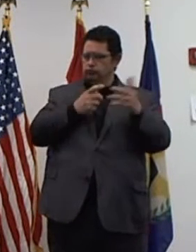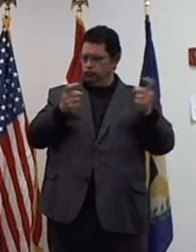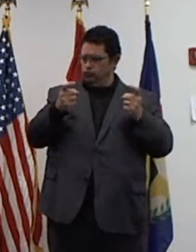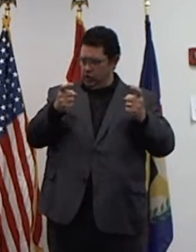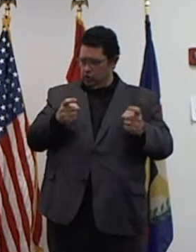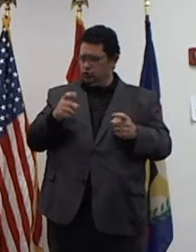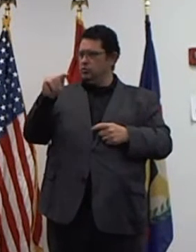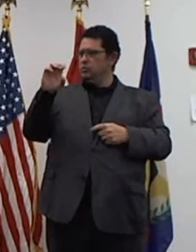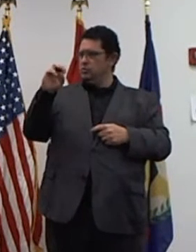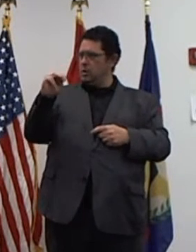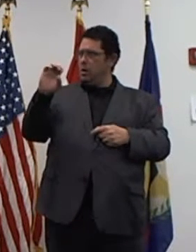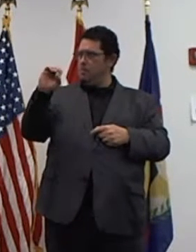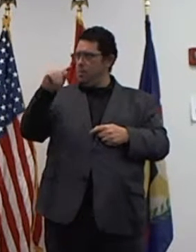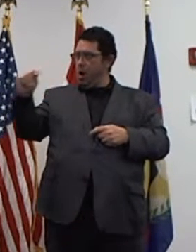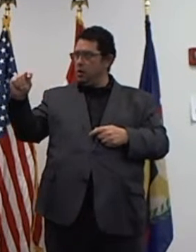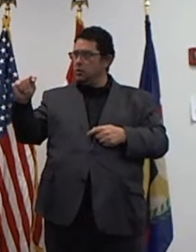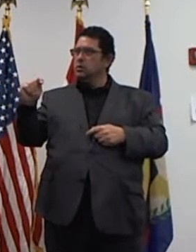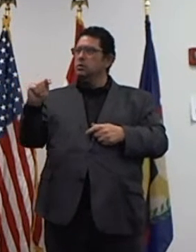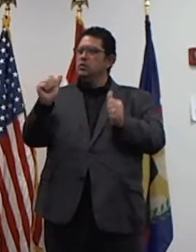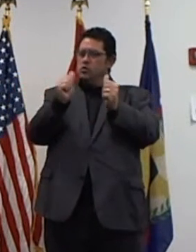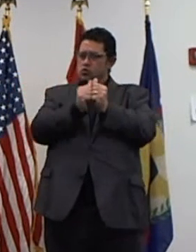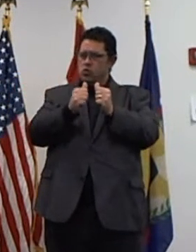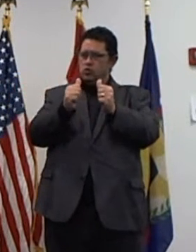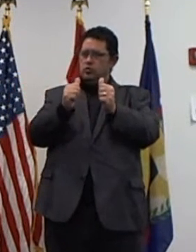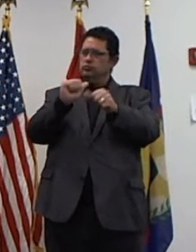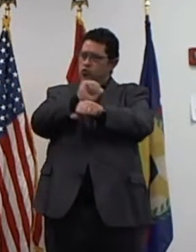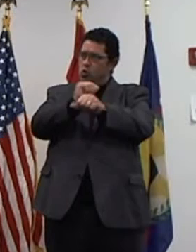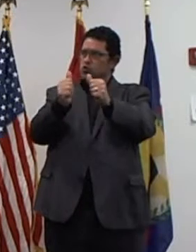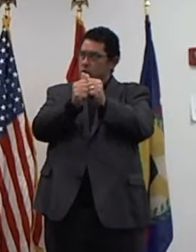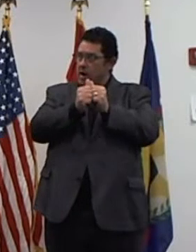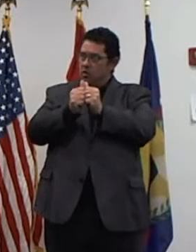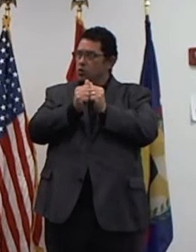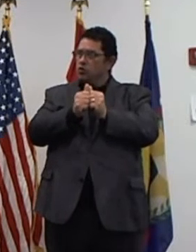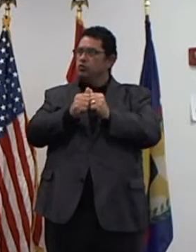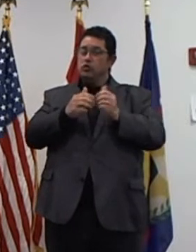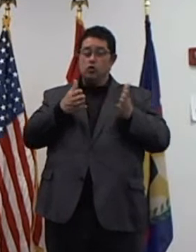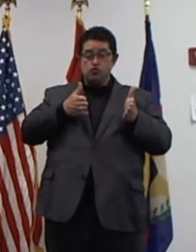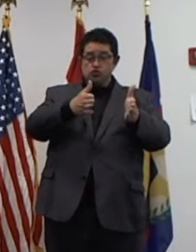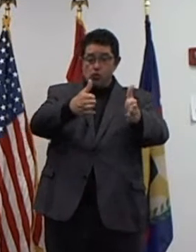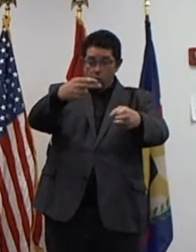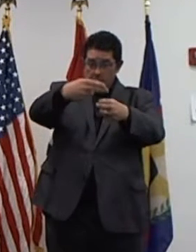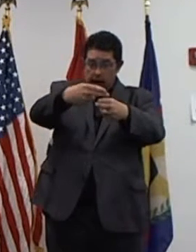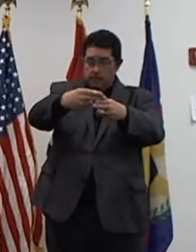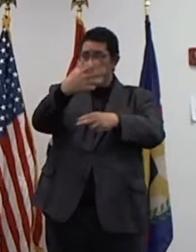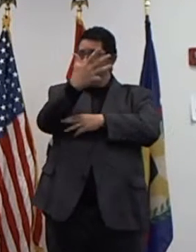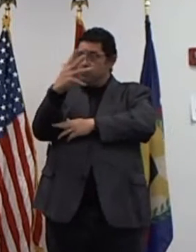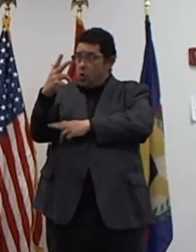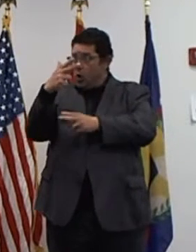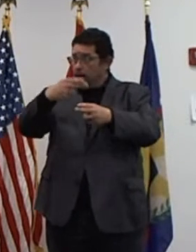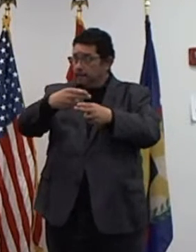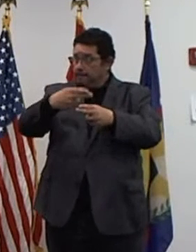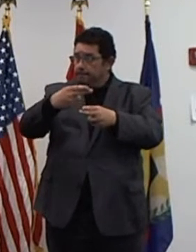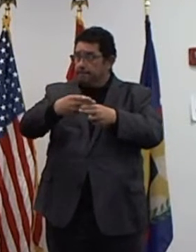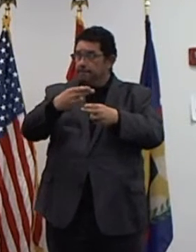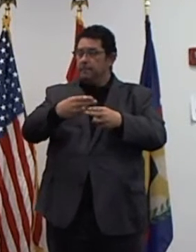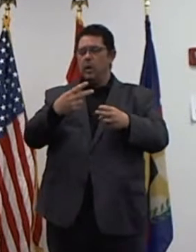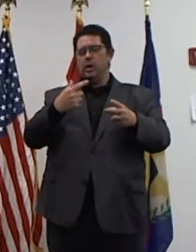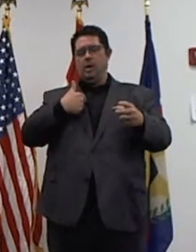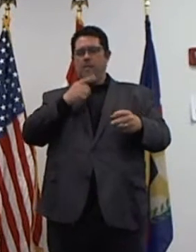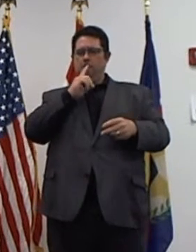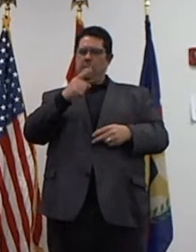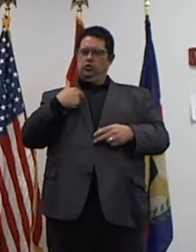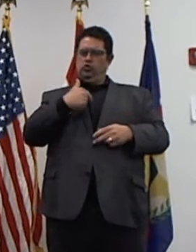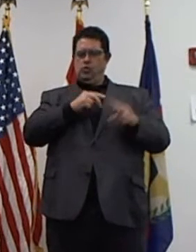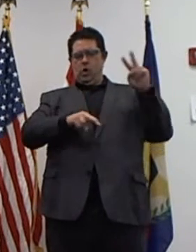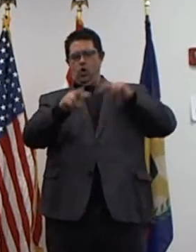Public Works to review road names and park names and make sure that we just look at everything